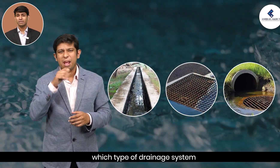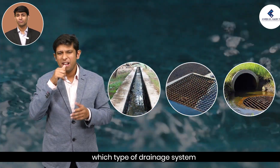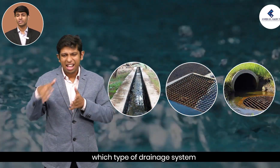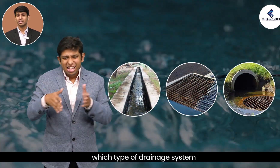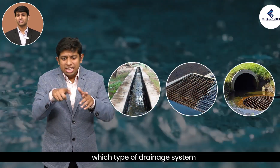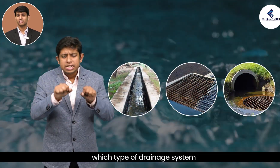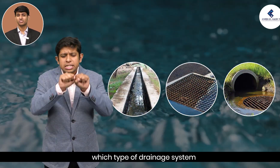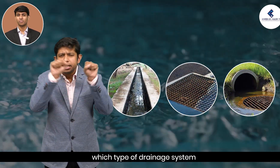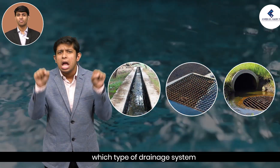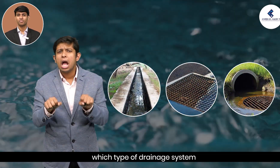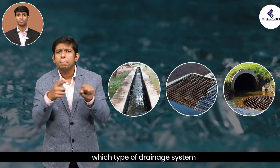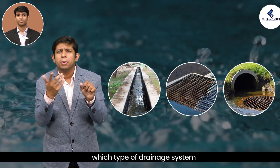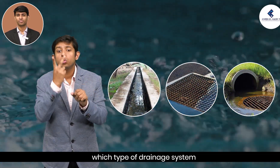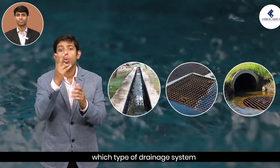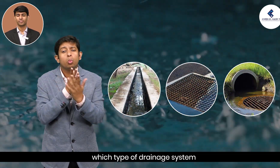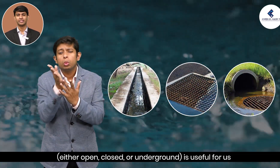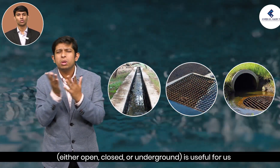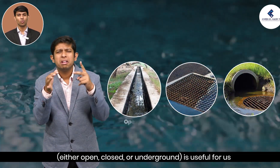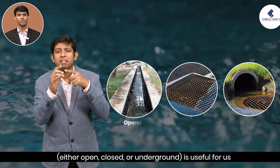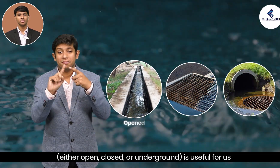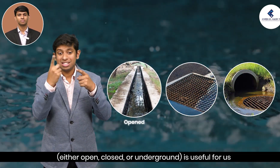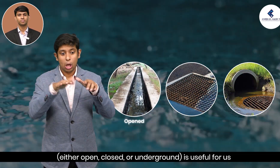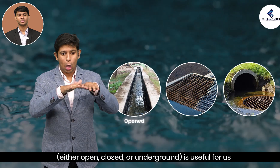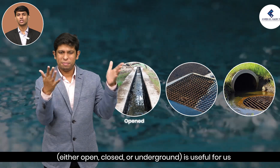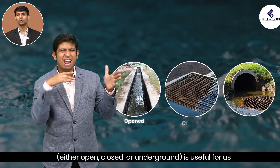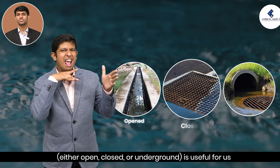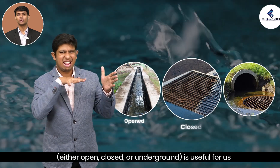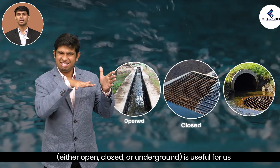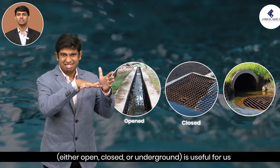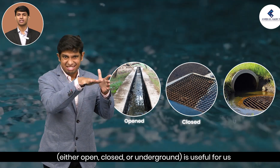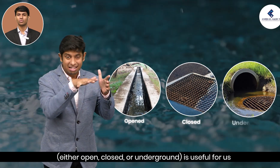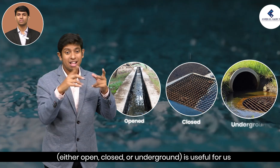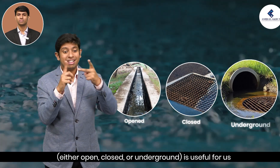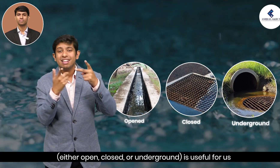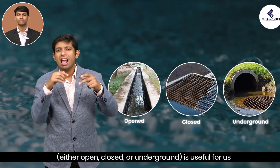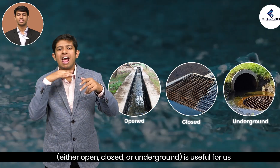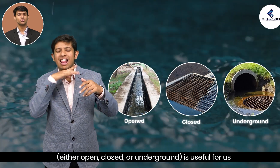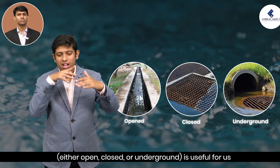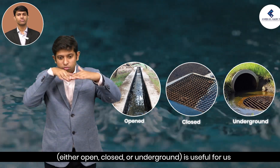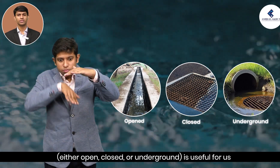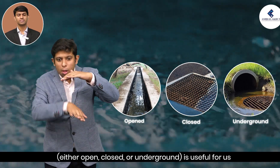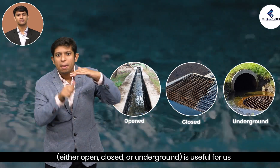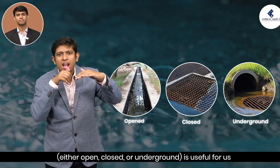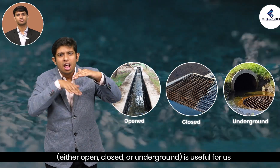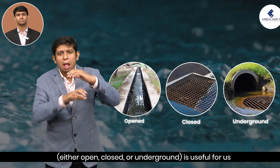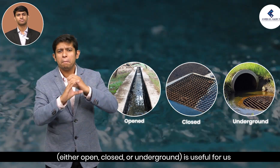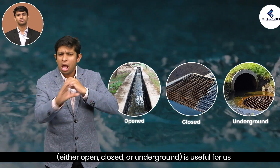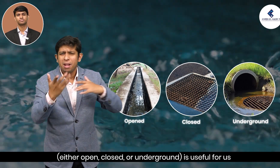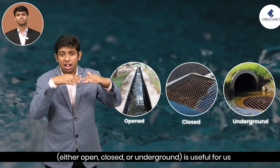Which type of drainage system, either open, closed, or underground, is useful for